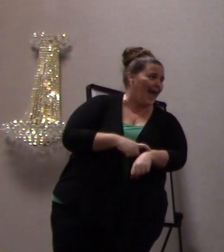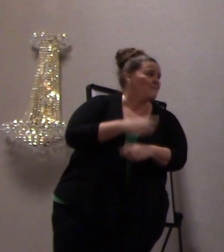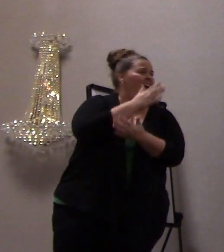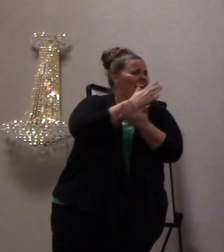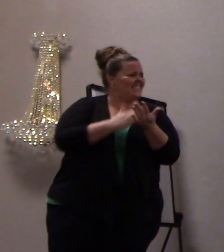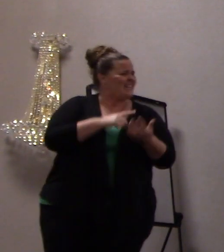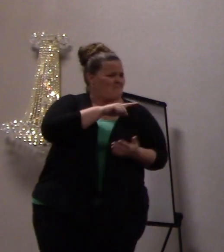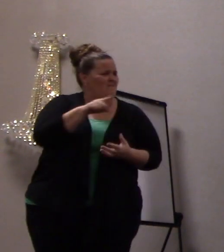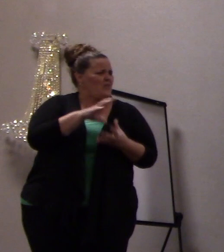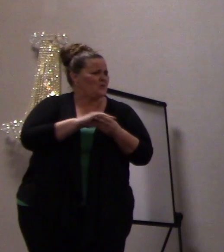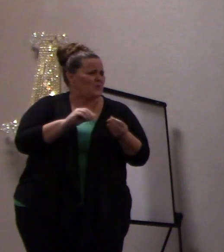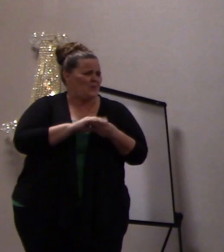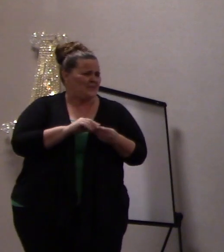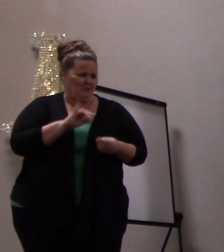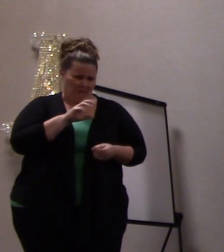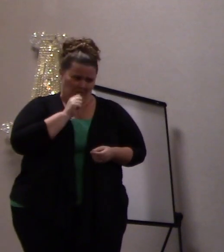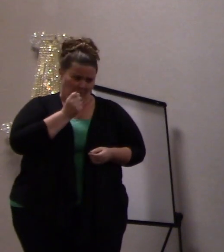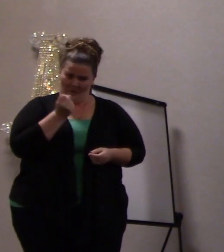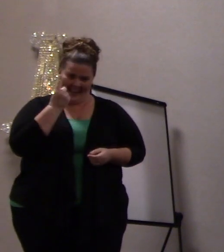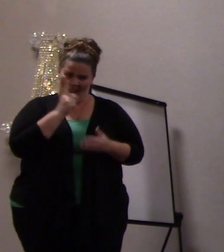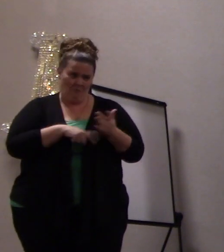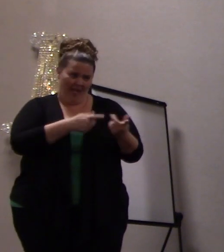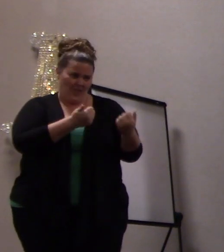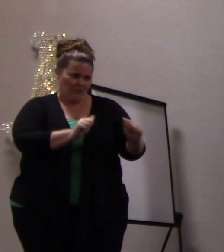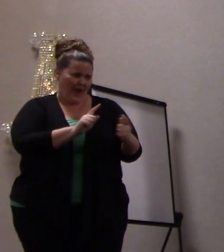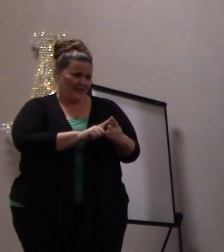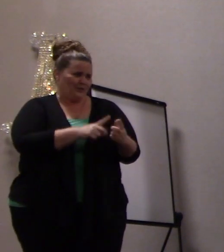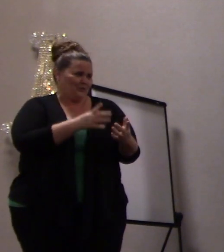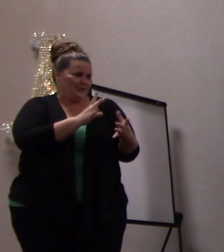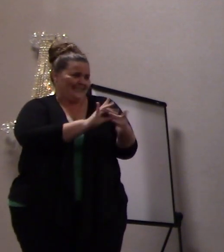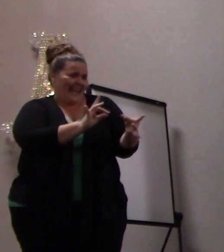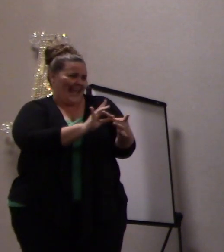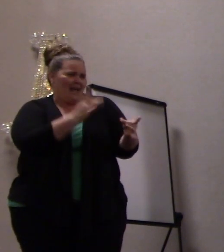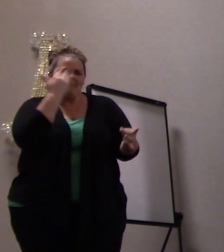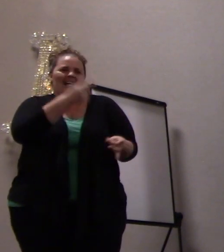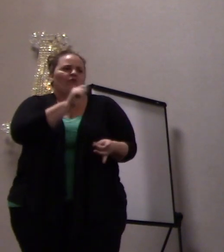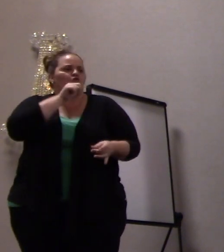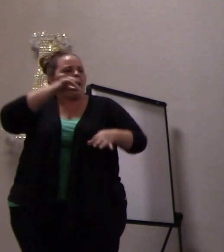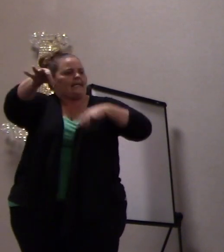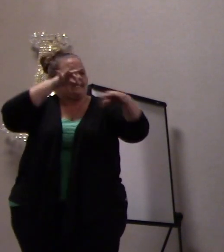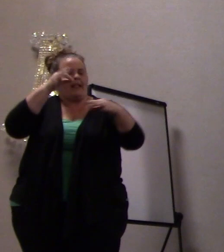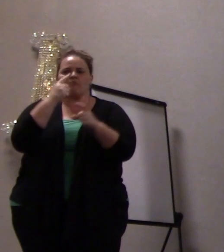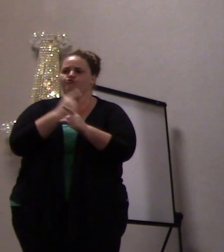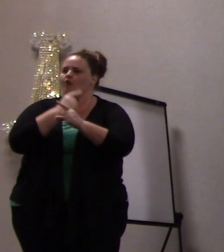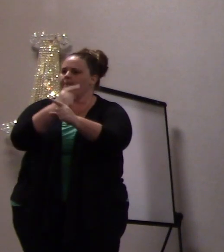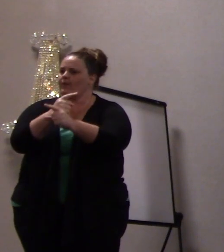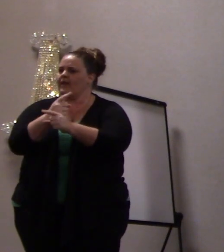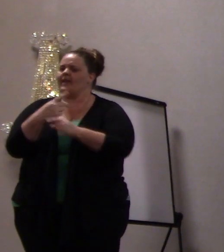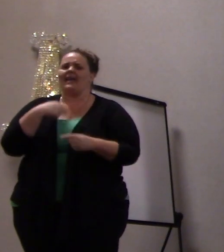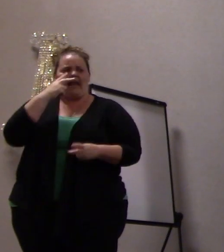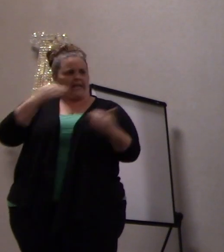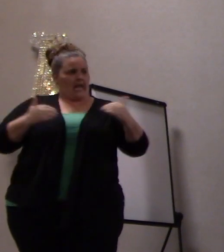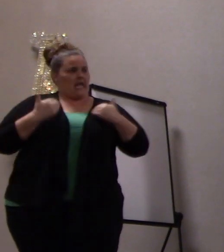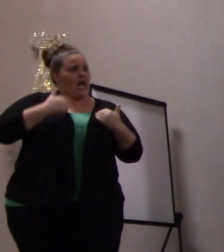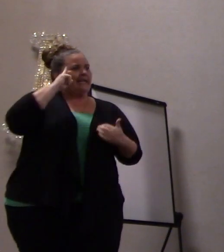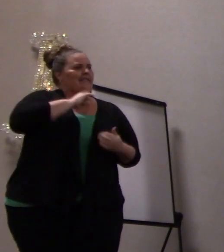some of them you just don't get what they're trying to say because they're not explained properly. And I've seen young deaf